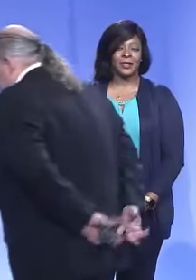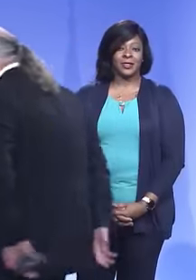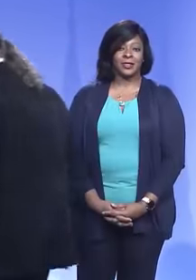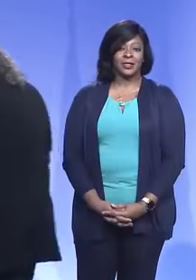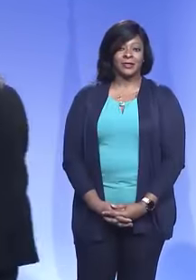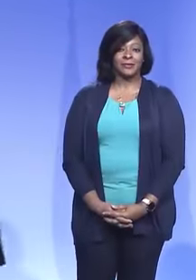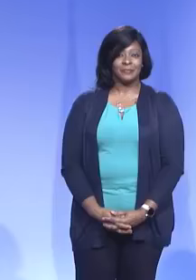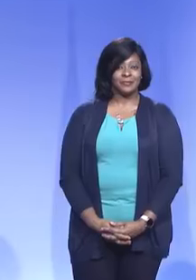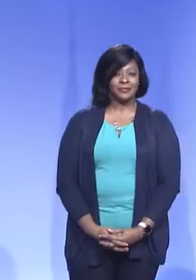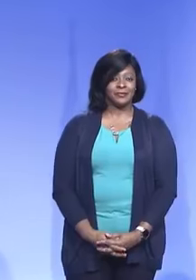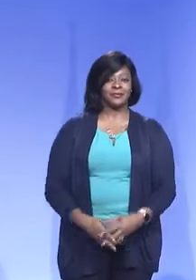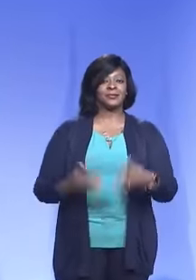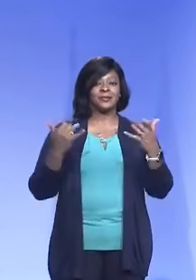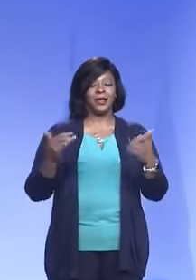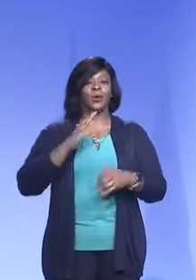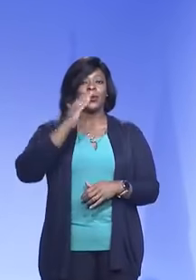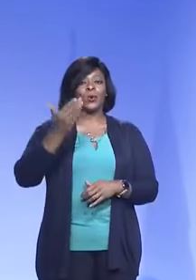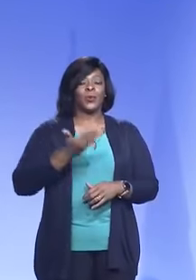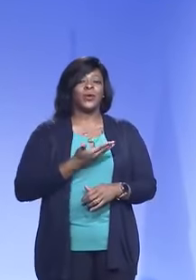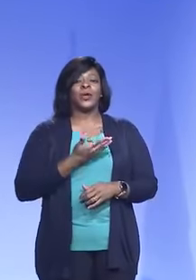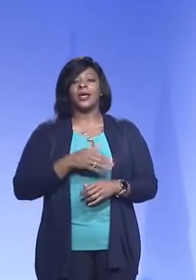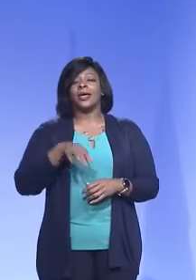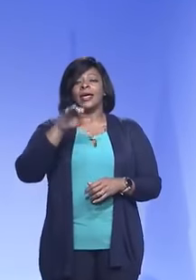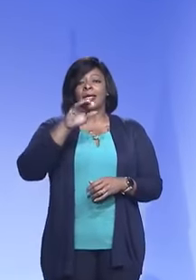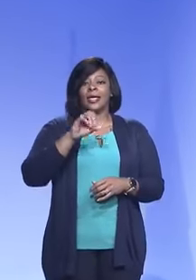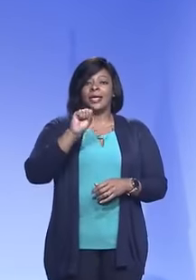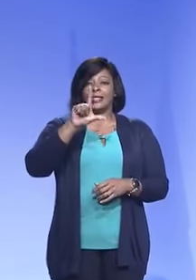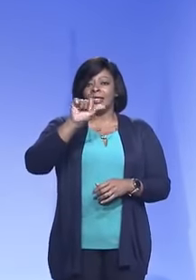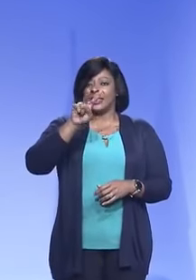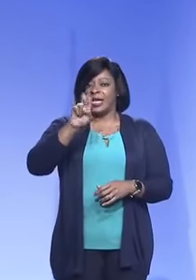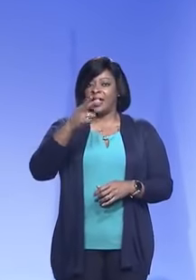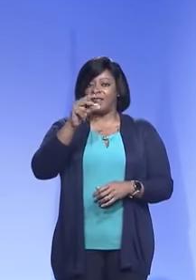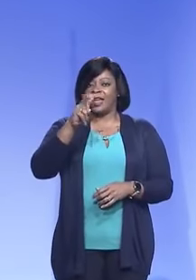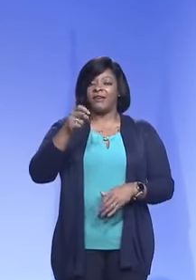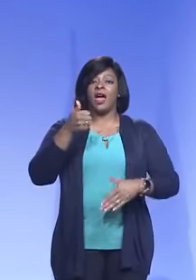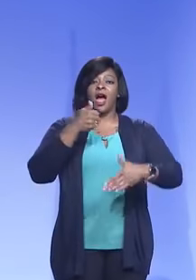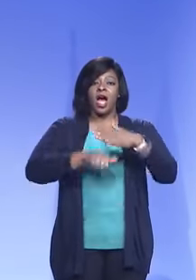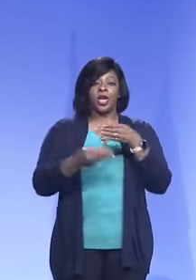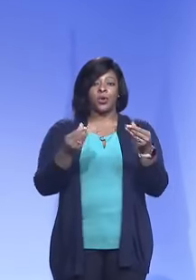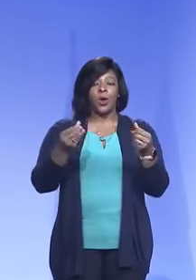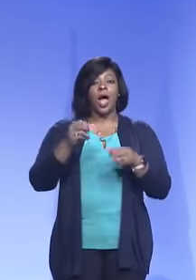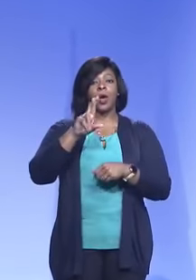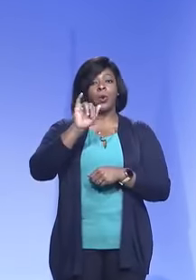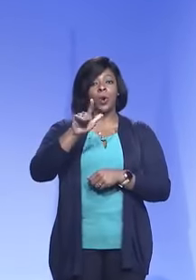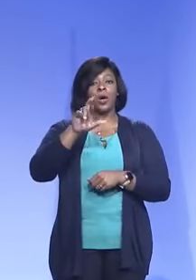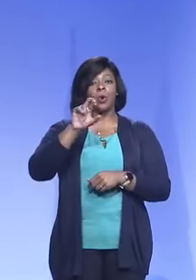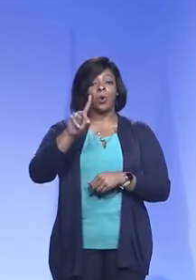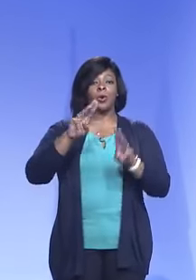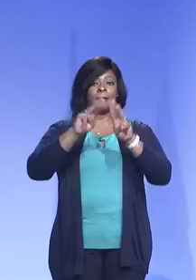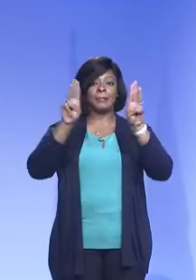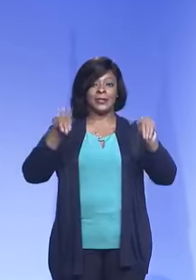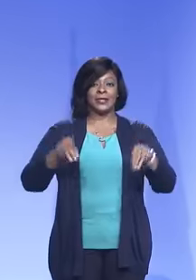All right, at this time I'd like to welcome to the podium the Slave Haven Underground Railroad Museum.